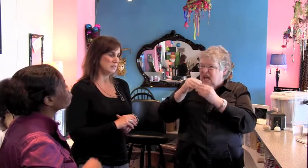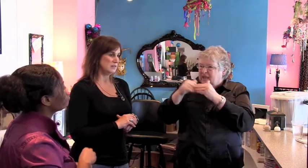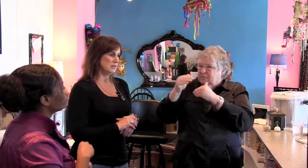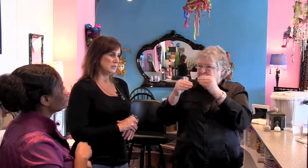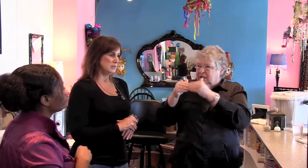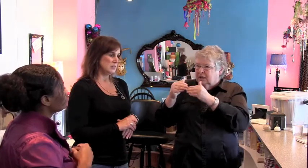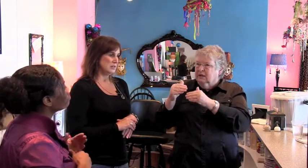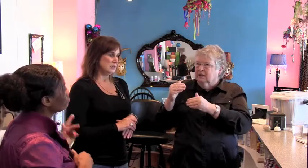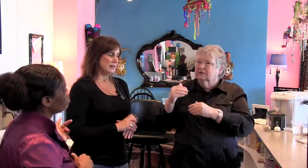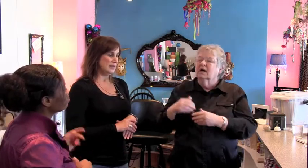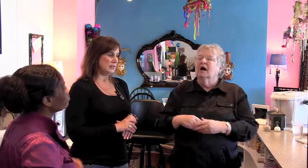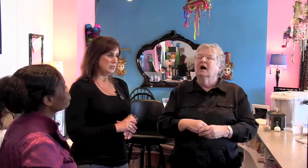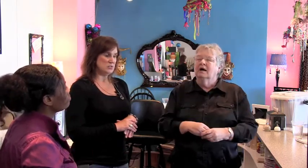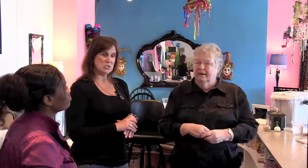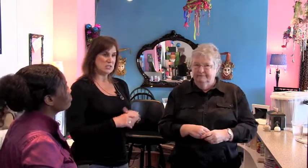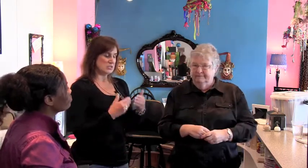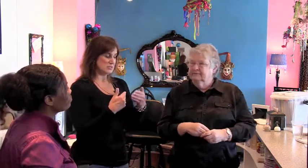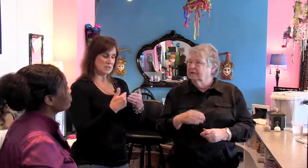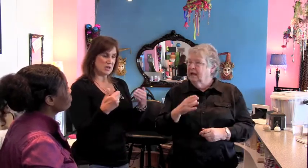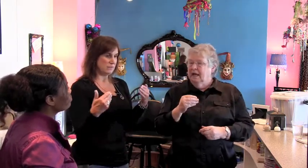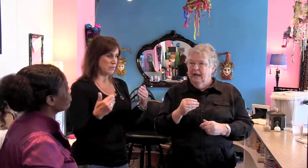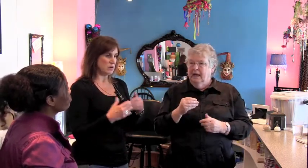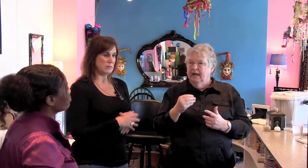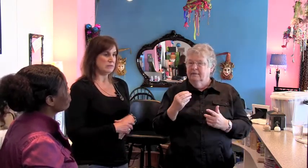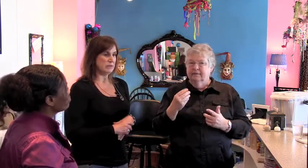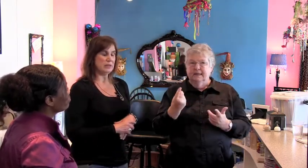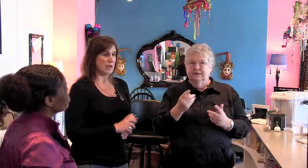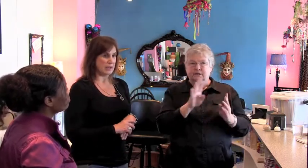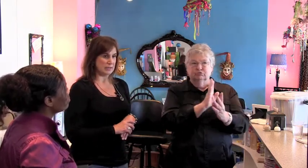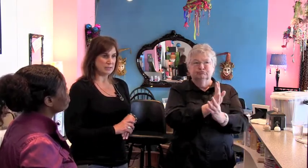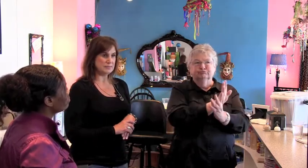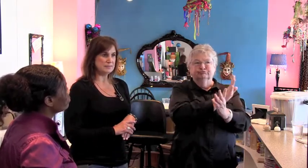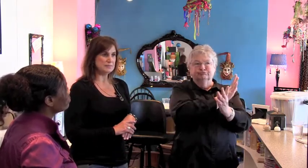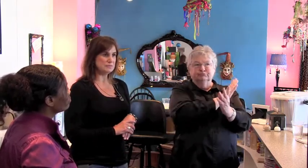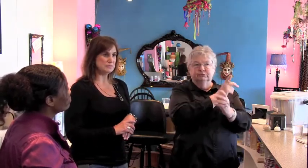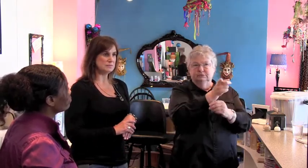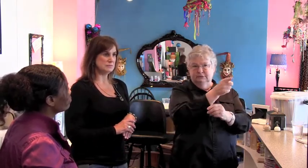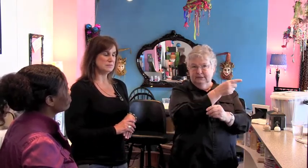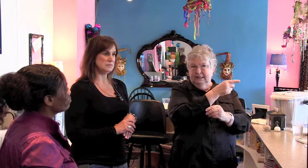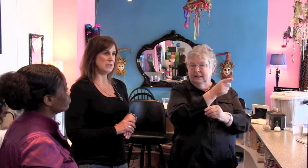there. And usually they just kind of form a line.